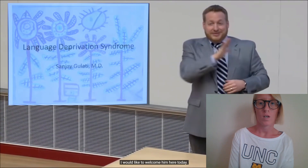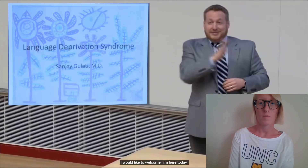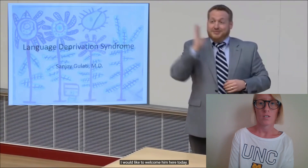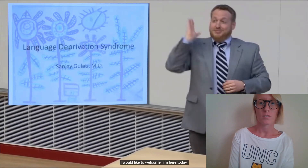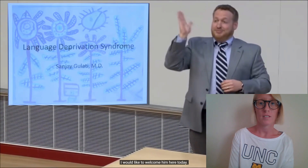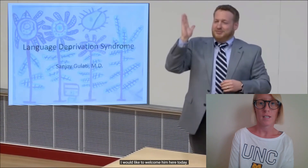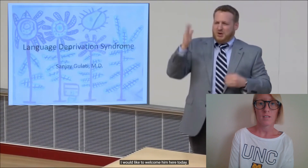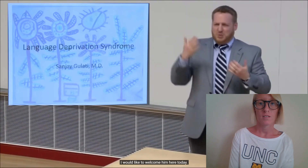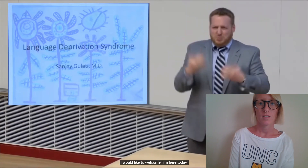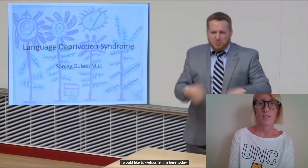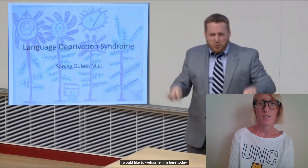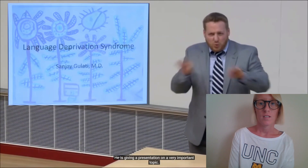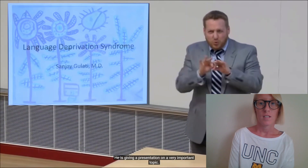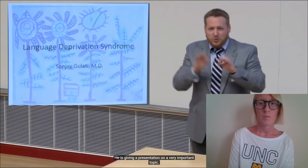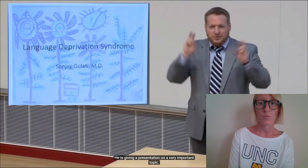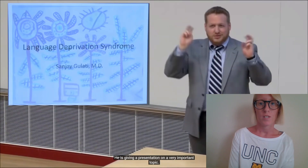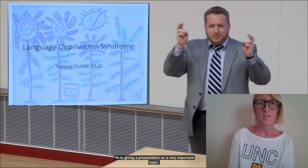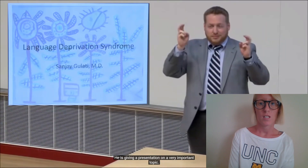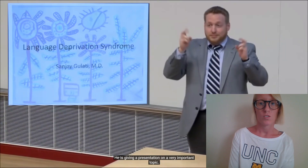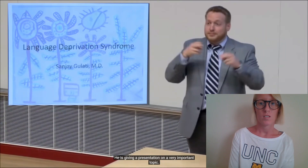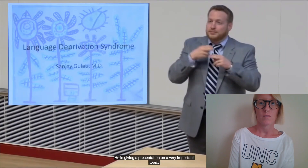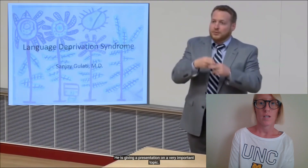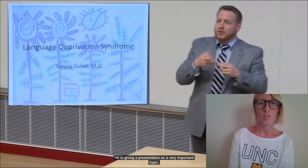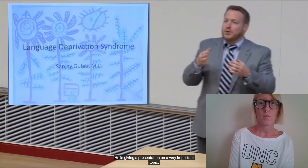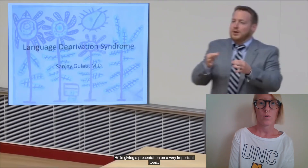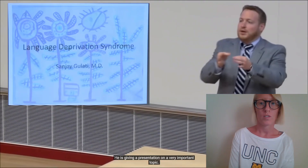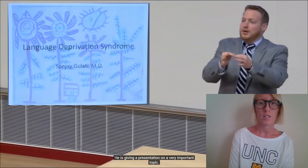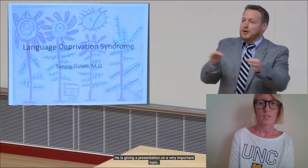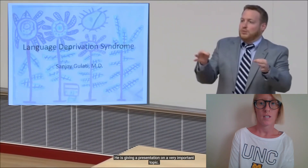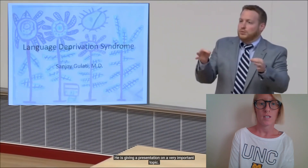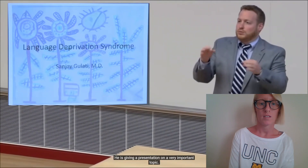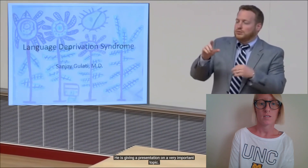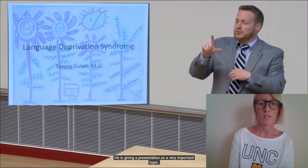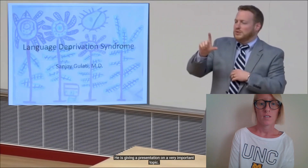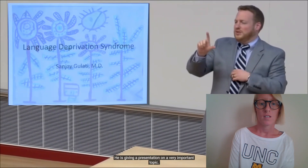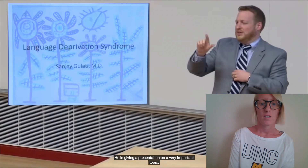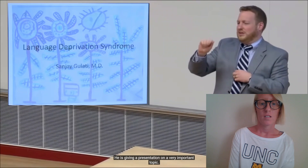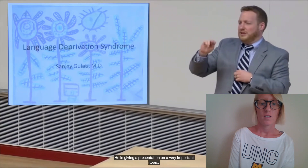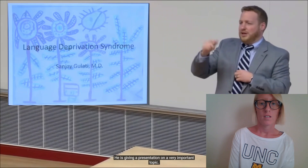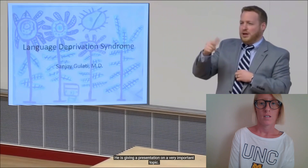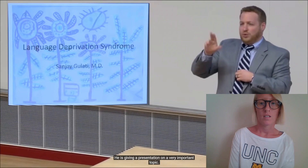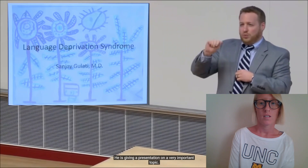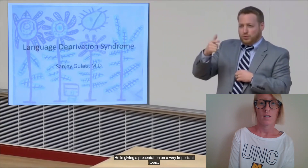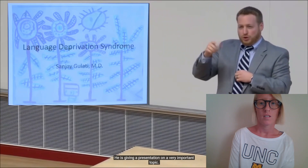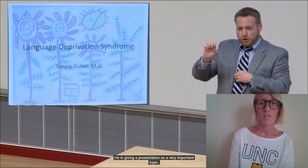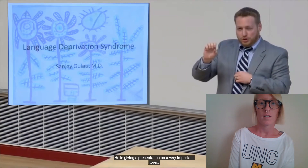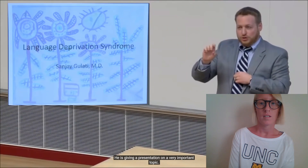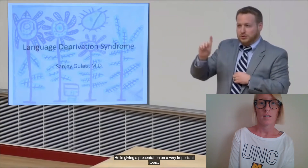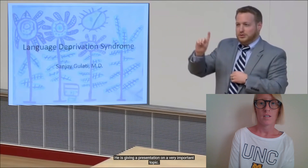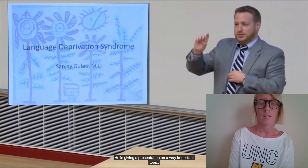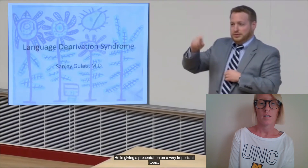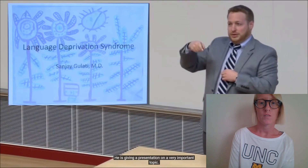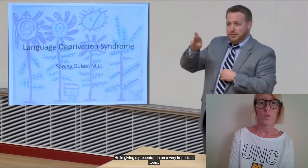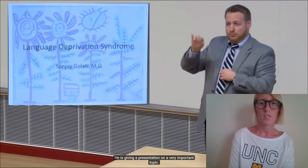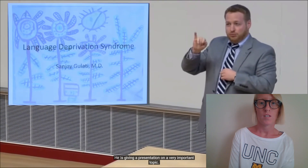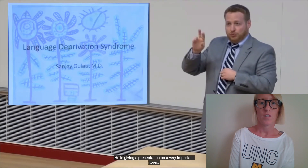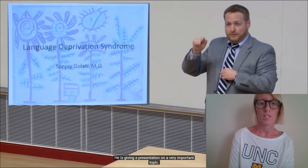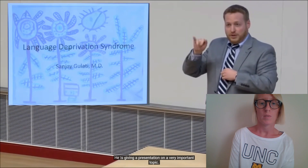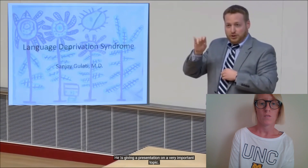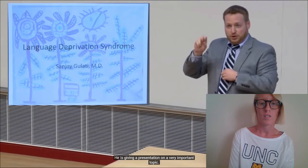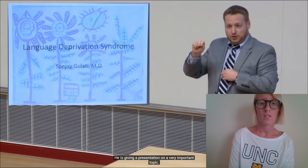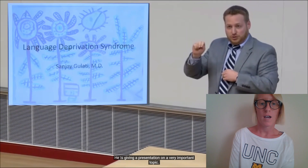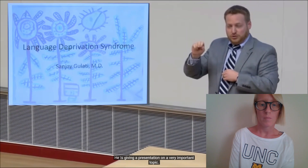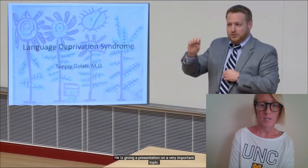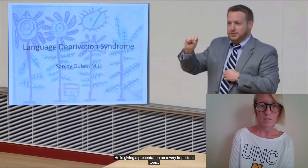him here I'd like to today. welcome here today. His presentation is very important. He's giving a presentation on a very important topic, is focused on a